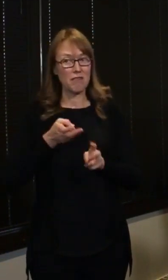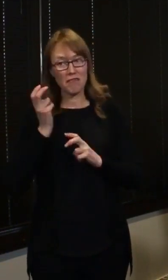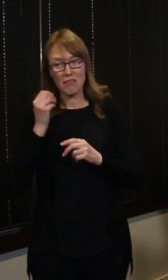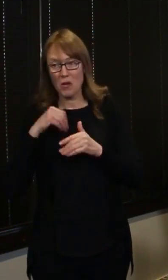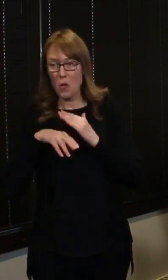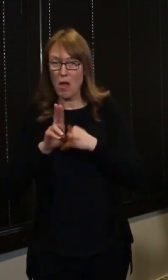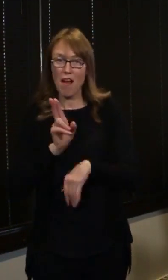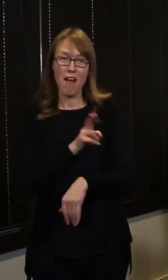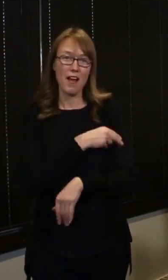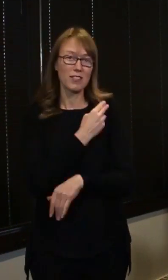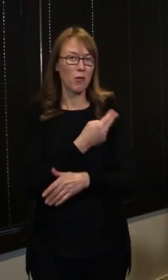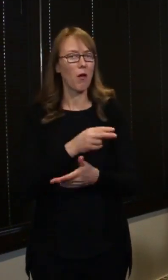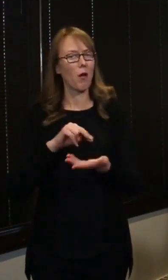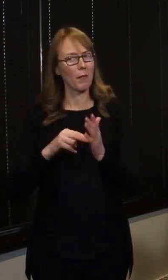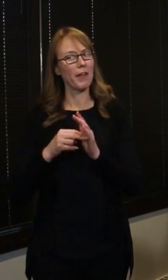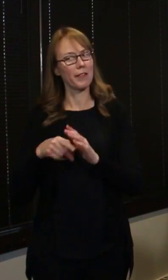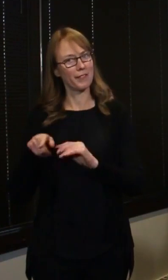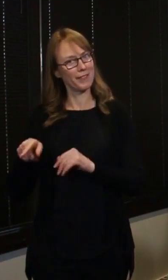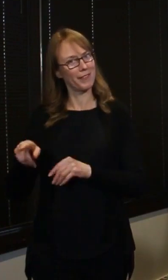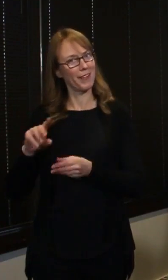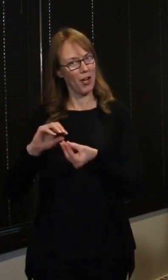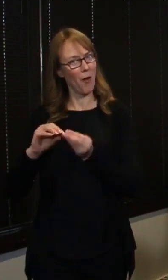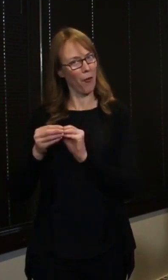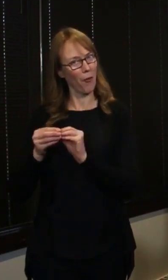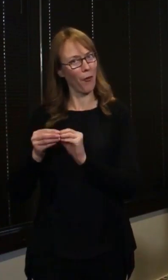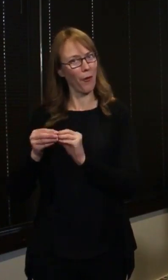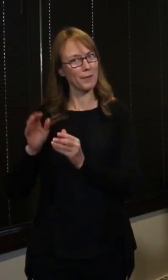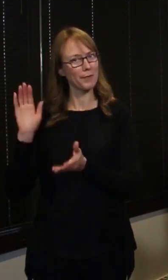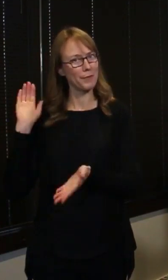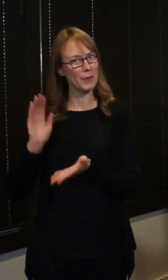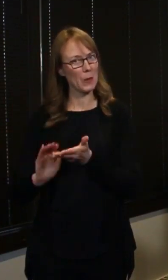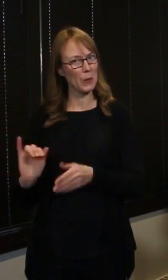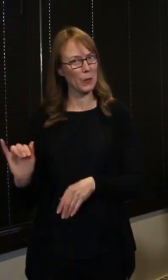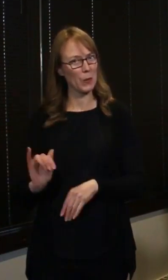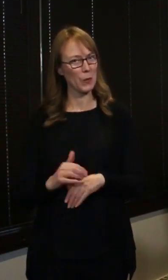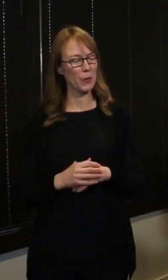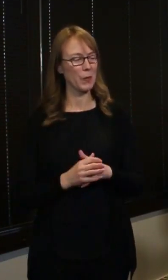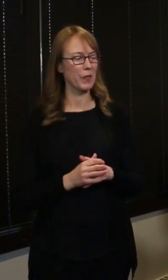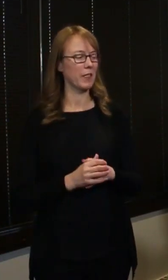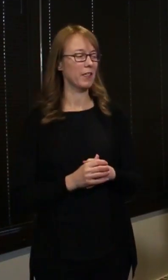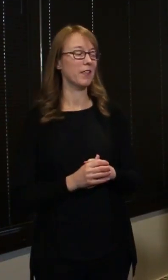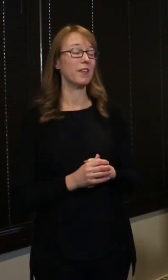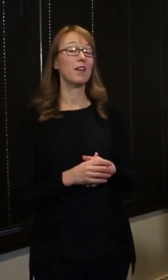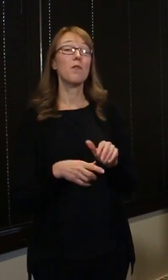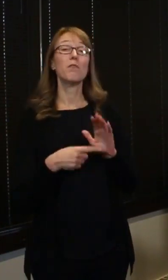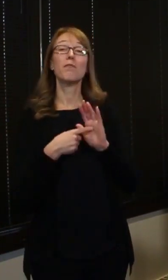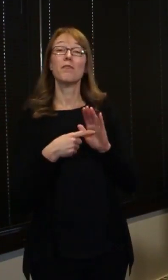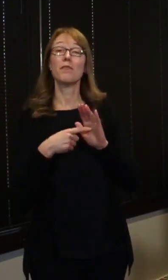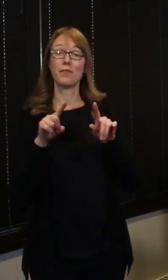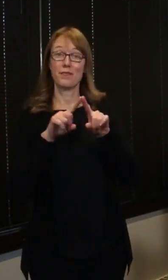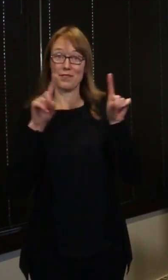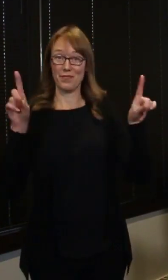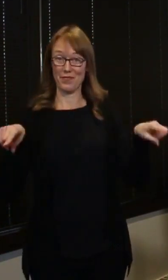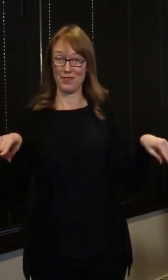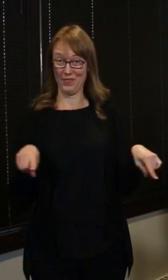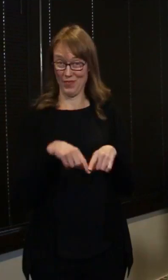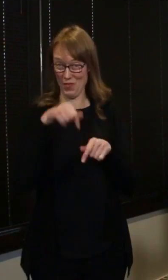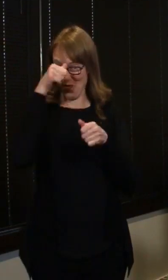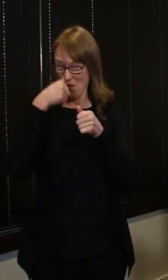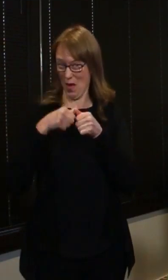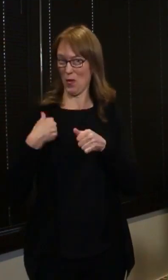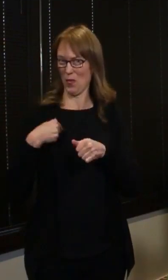Since it's Monday, we do show our updated models from the week prior. Remember, these are updated every Thursday. And so